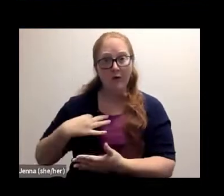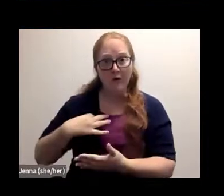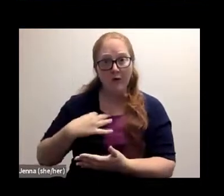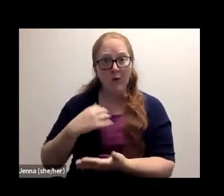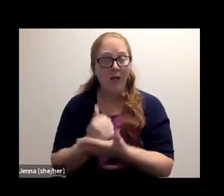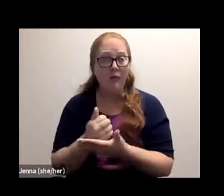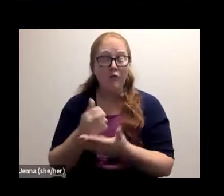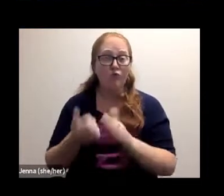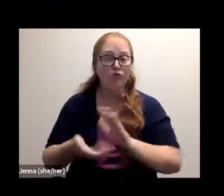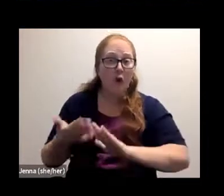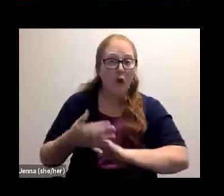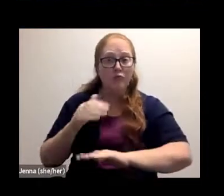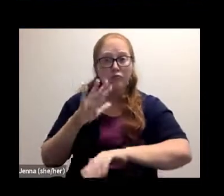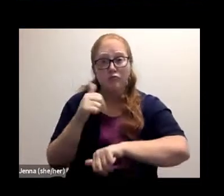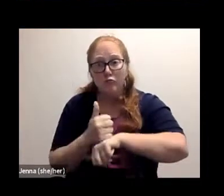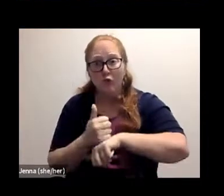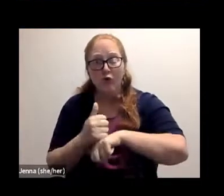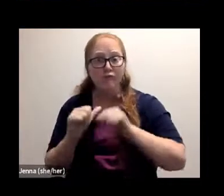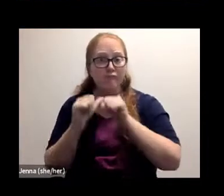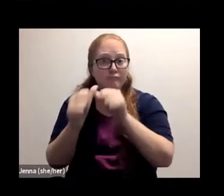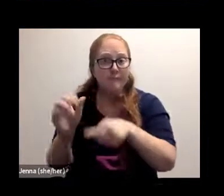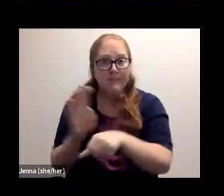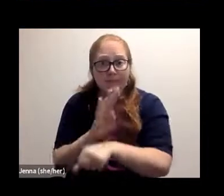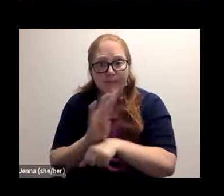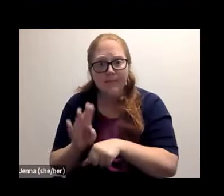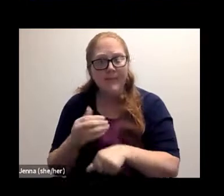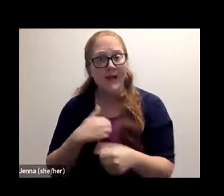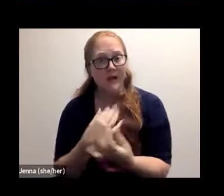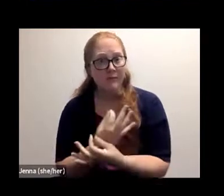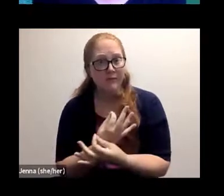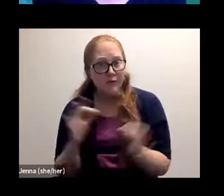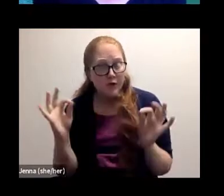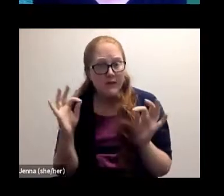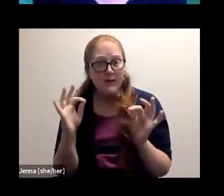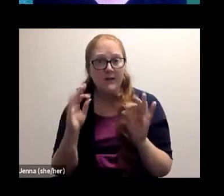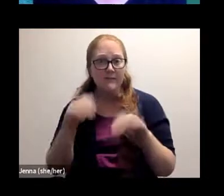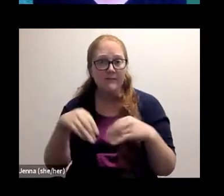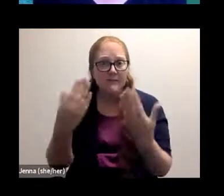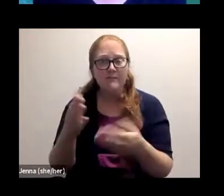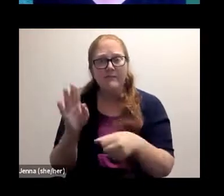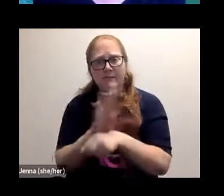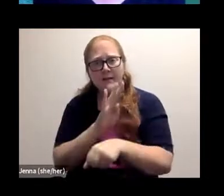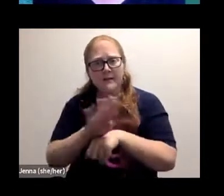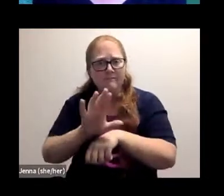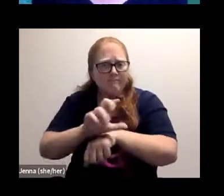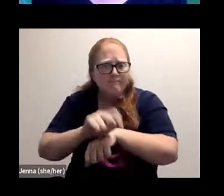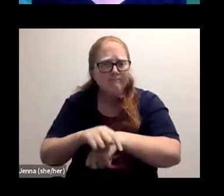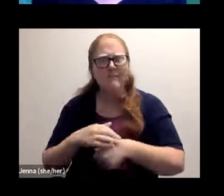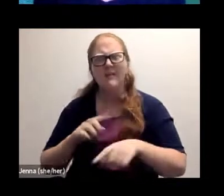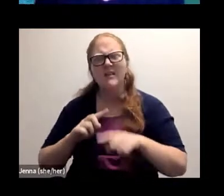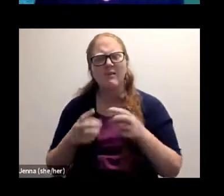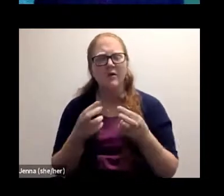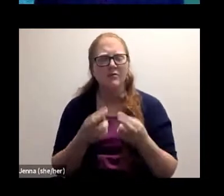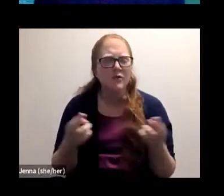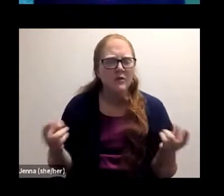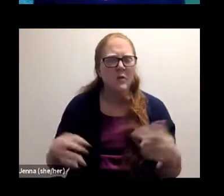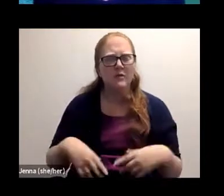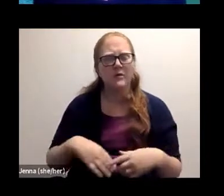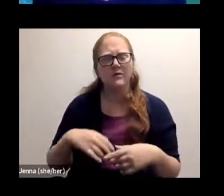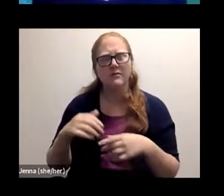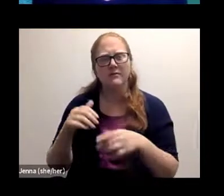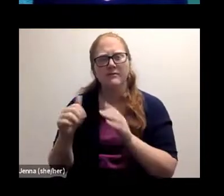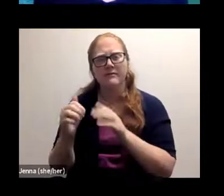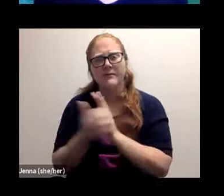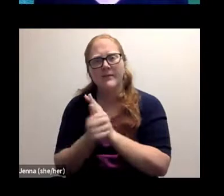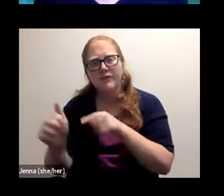start, and grow your business through free and confidential business mentoring. There's also a wealth of resources and skills training through